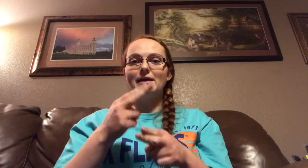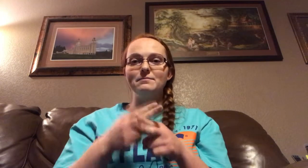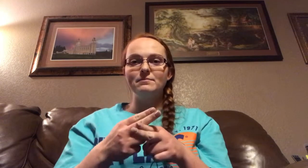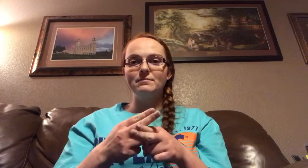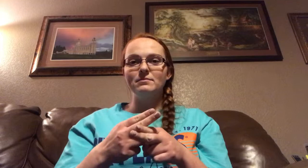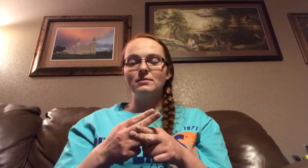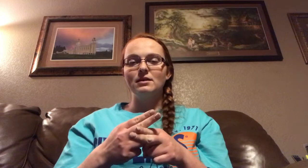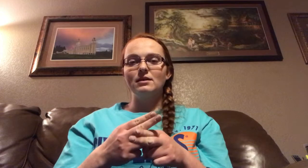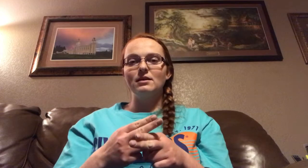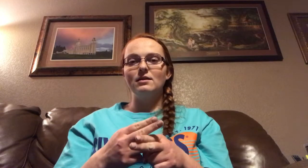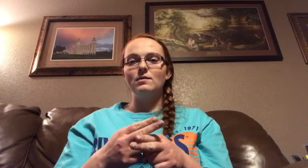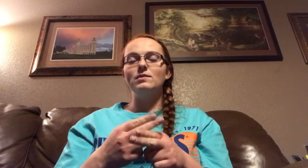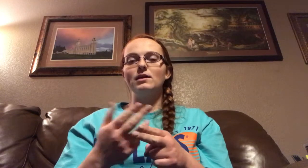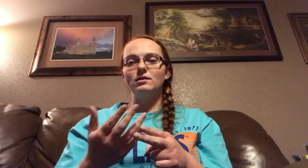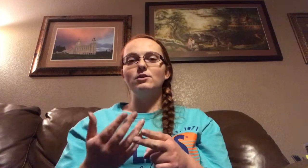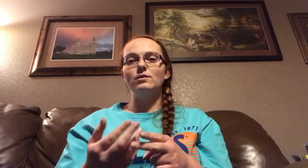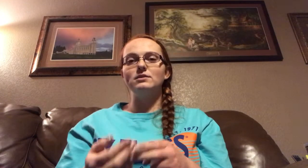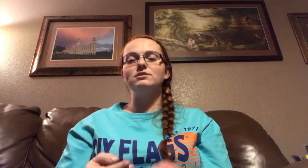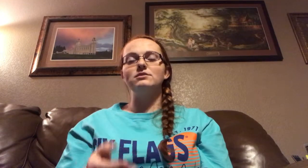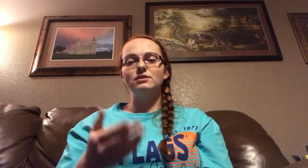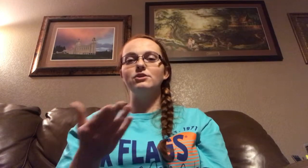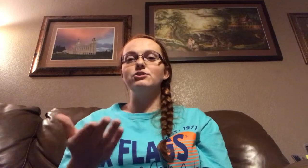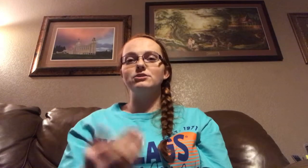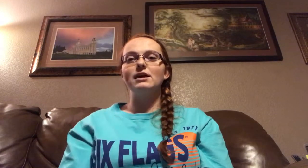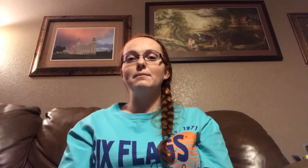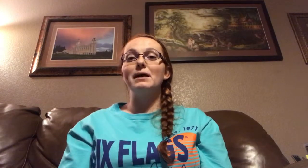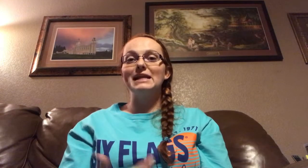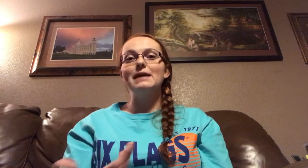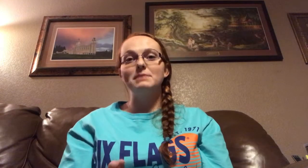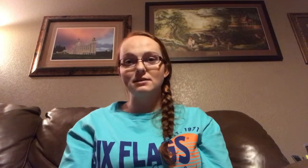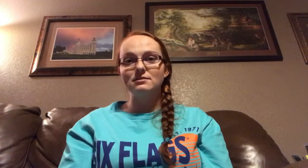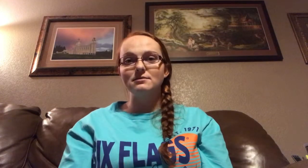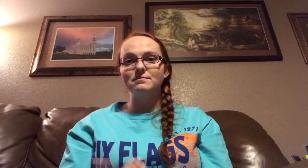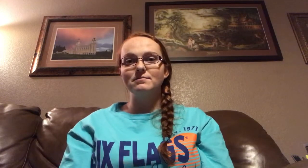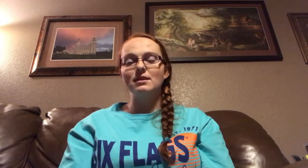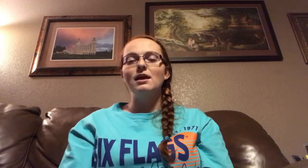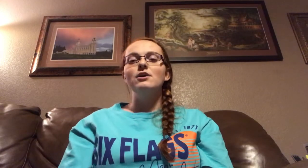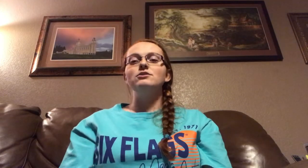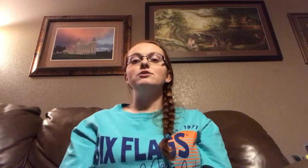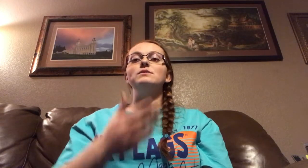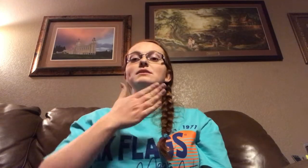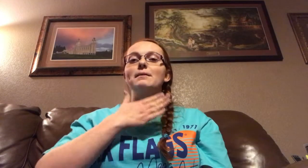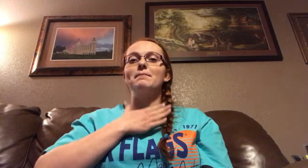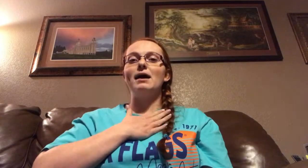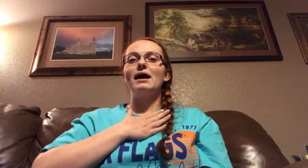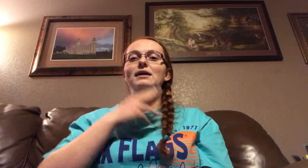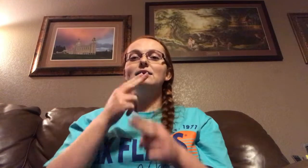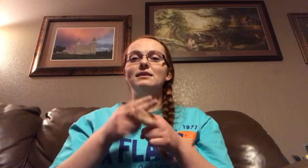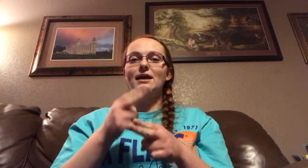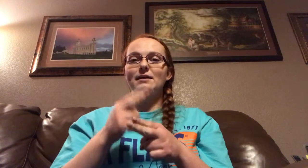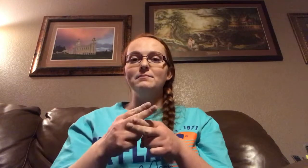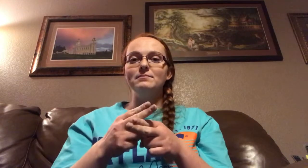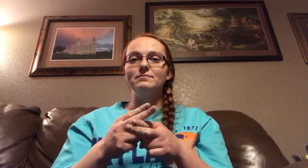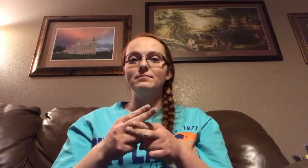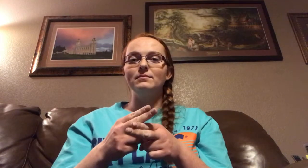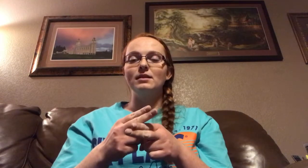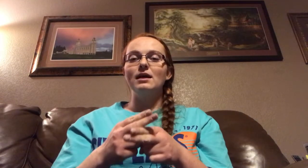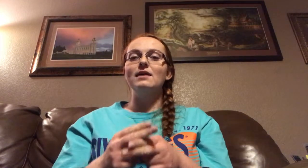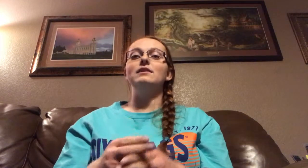name. They'll know as you're saying my name is. So you would say my name, and then